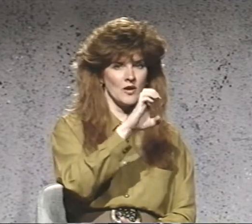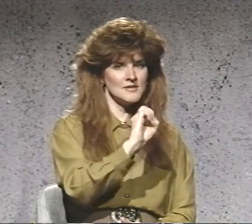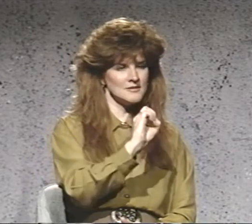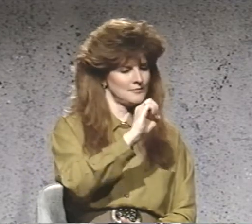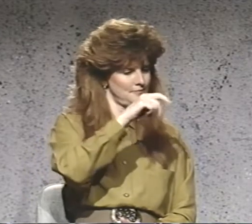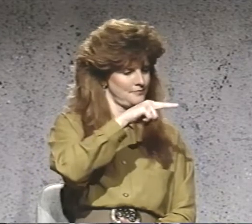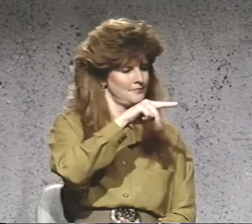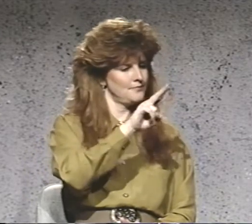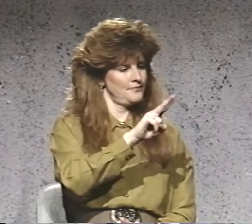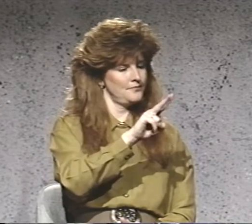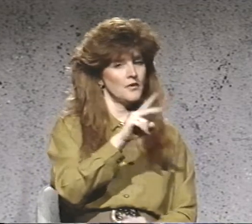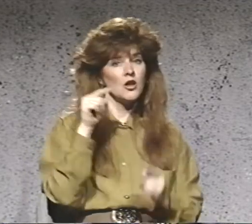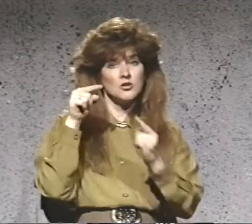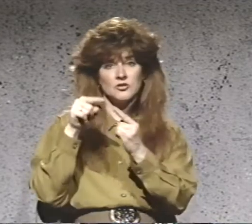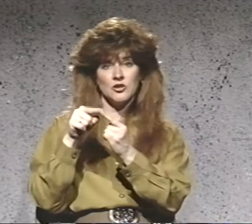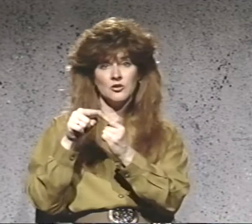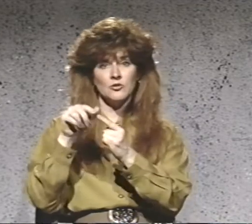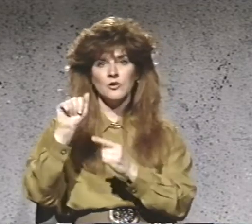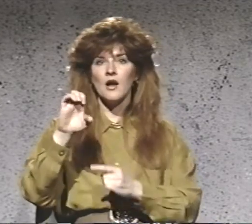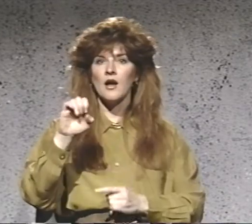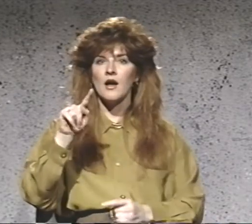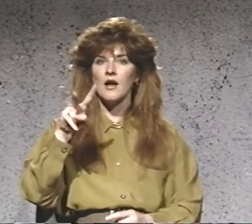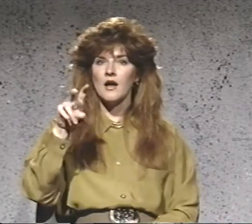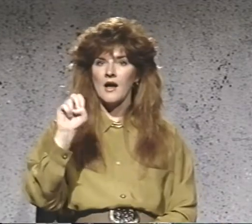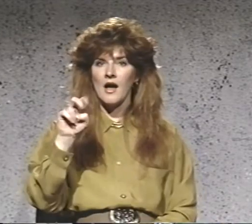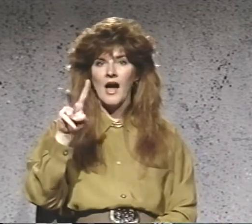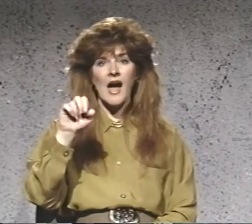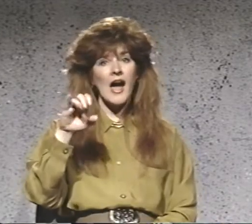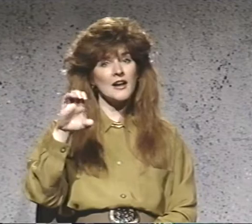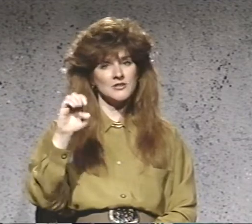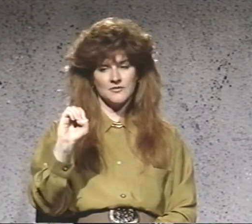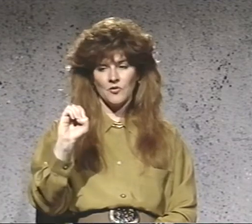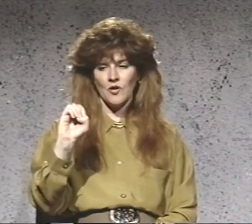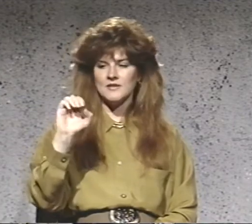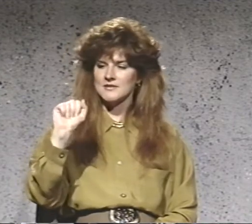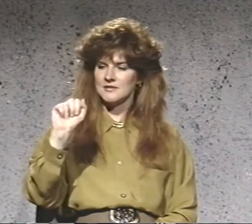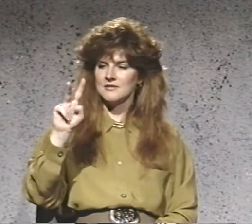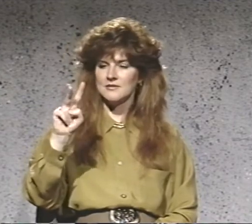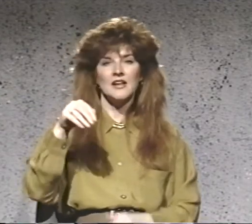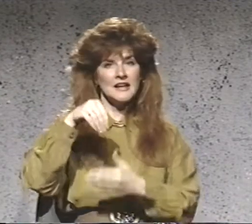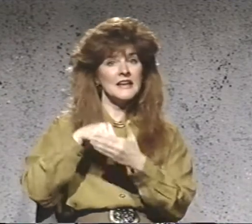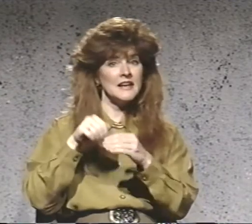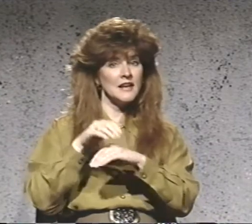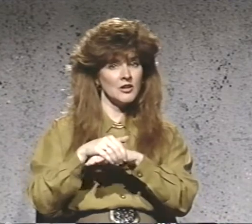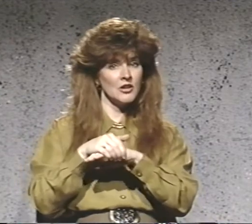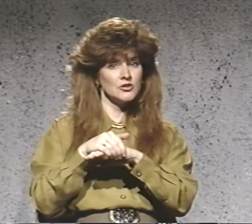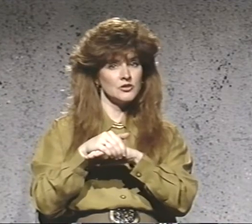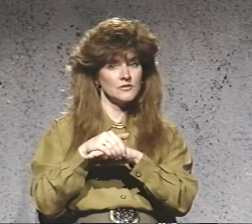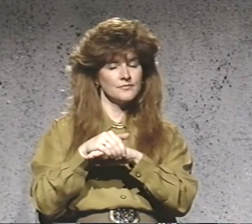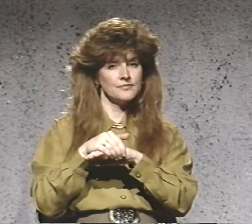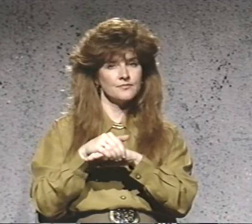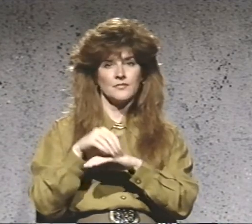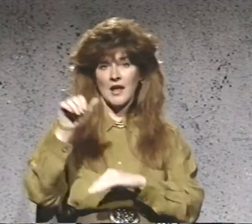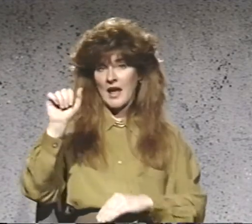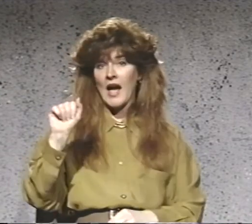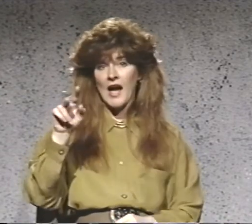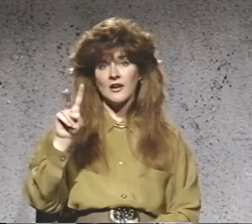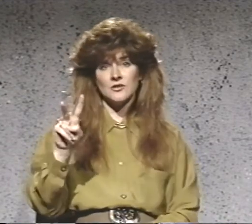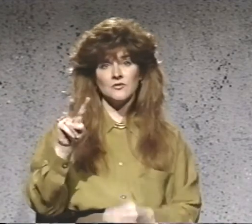voice to active voice in English. Active